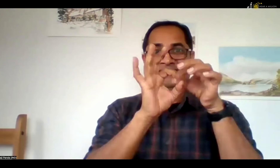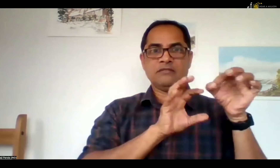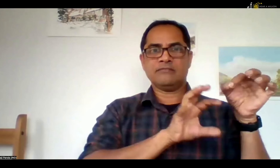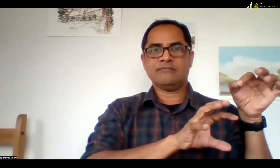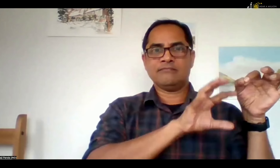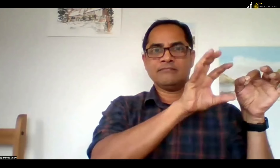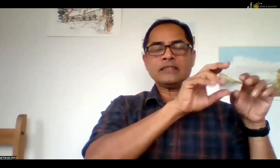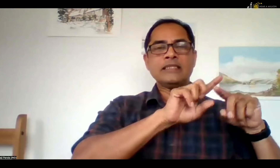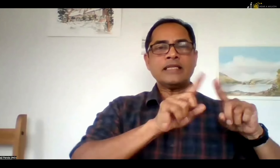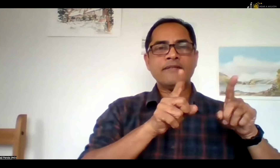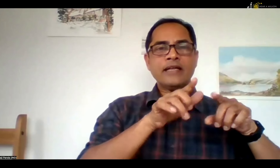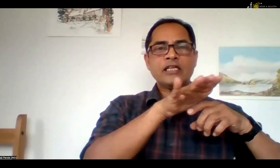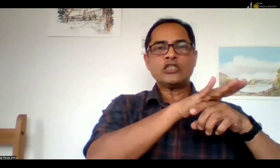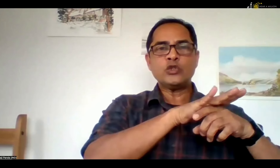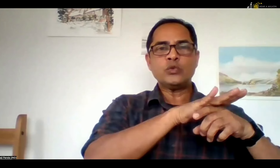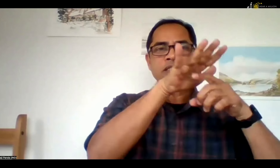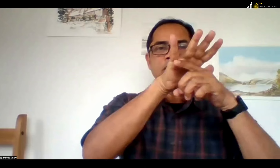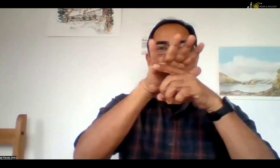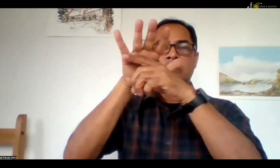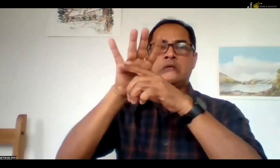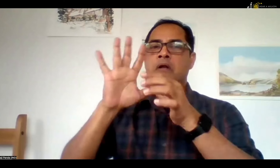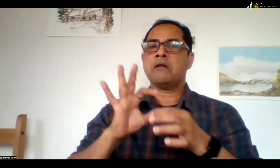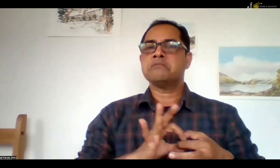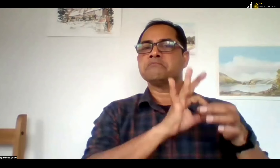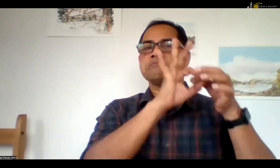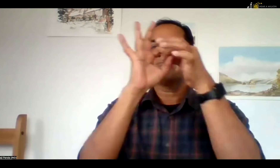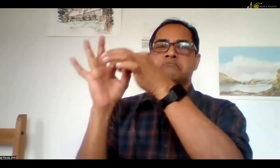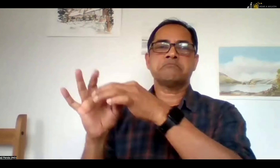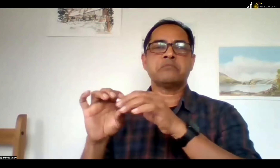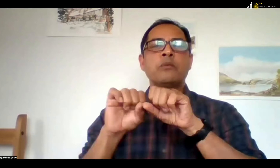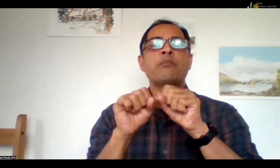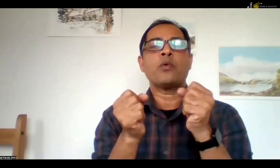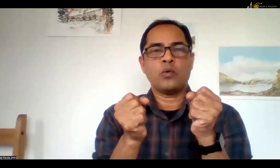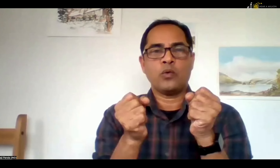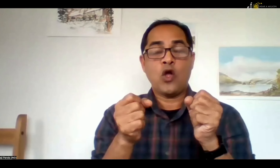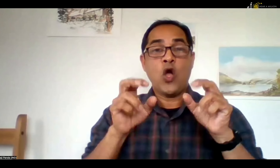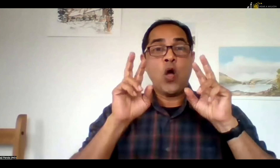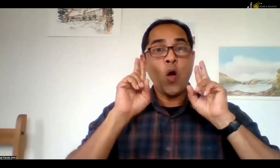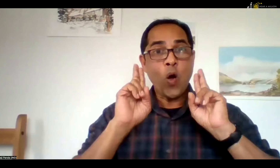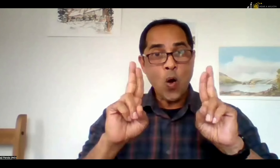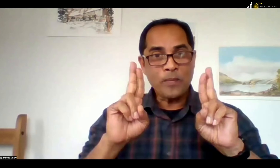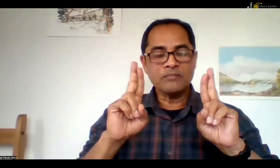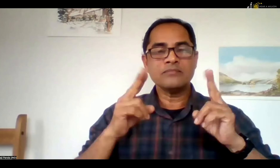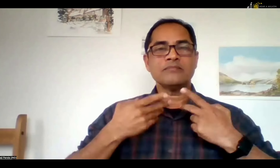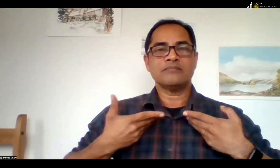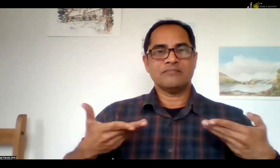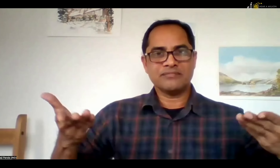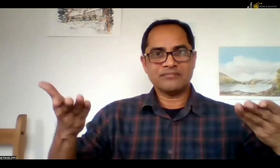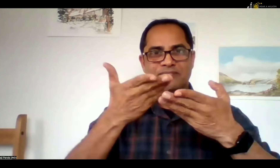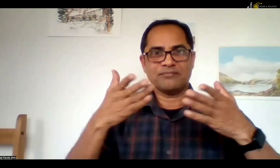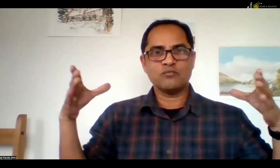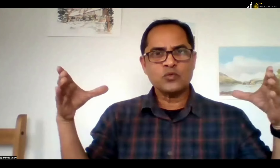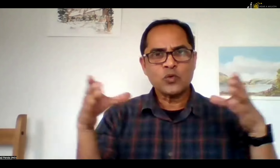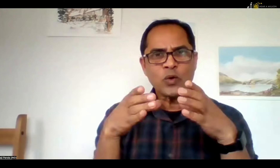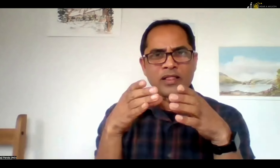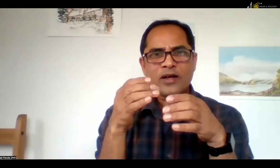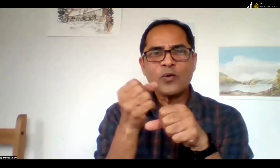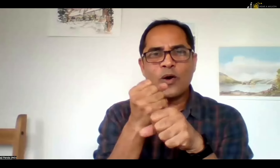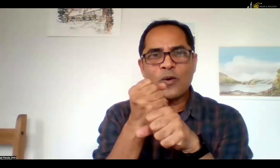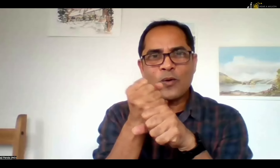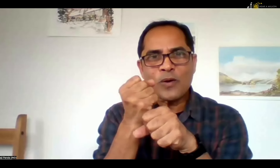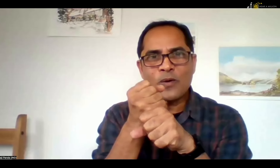Again, research also, we don't have much research in India regarding the deaf education. So this is the broken state of affairs in